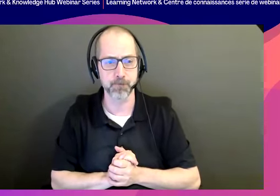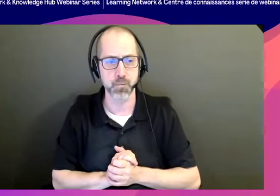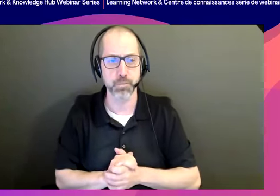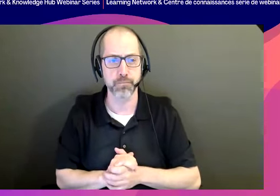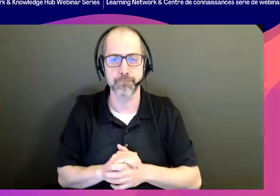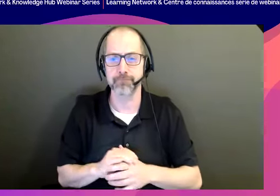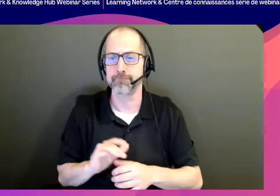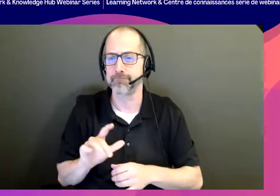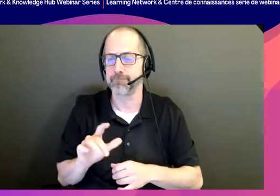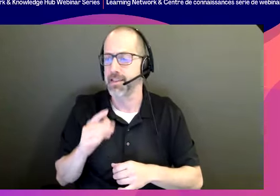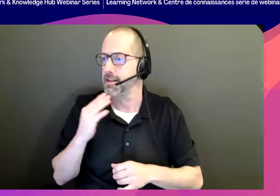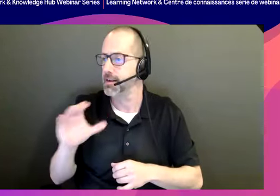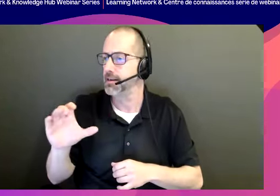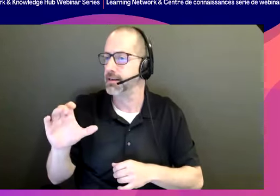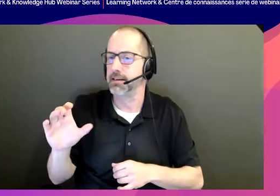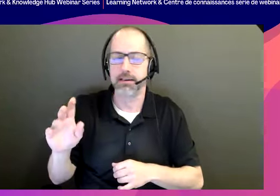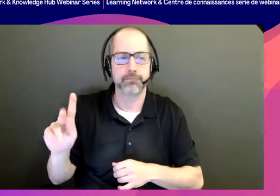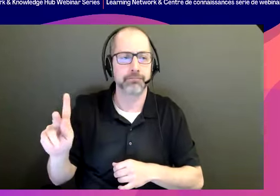Thank you, Carrie.